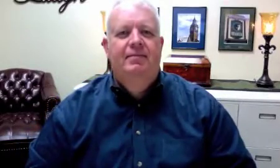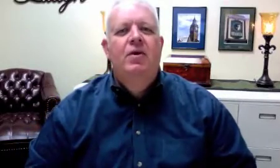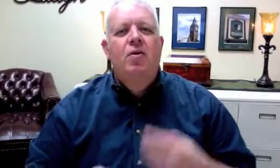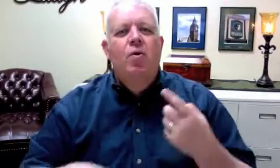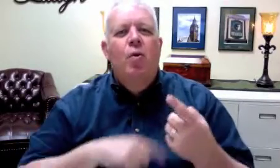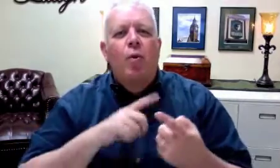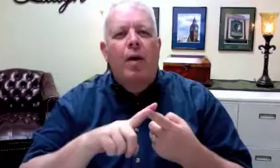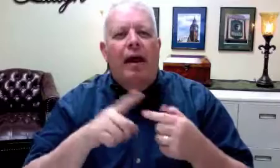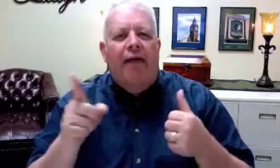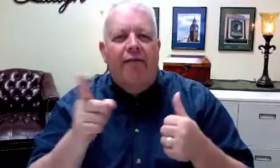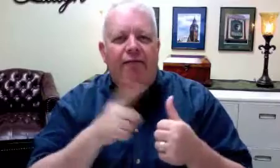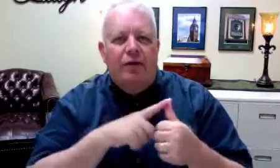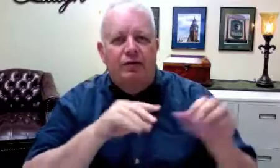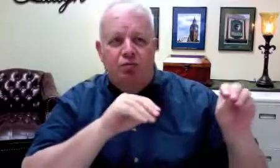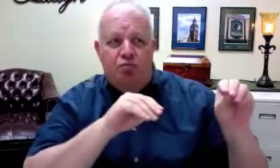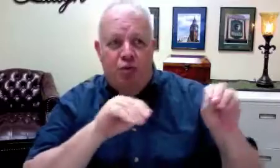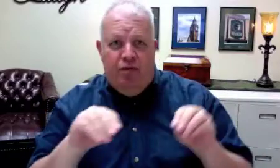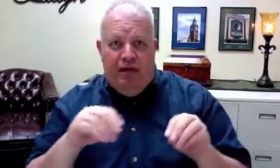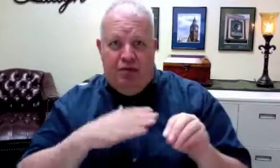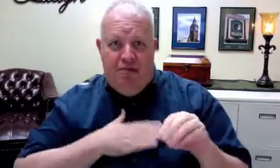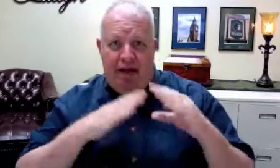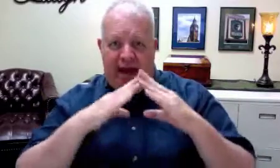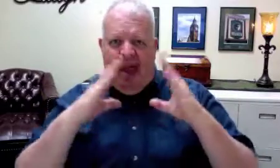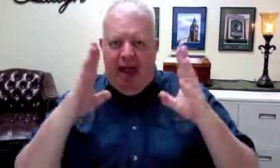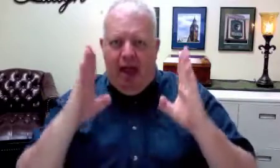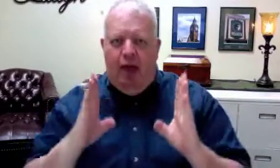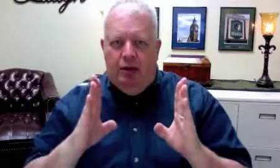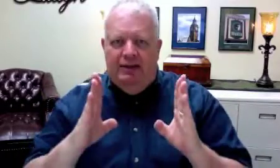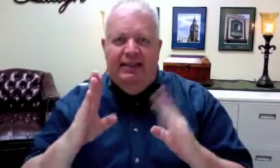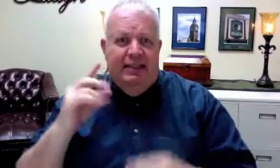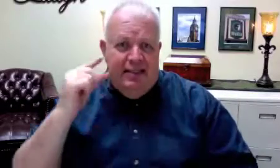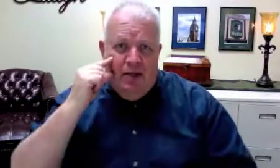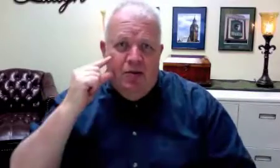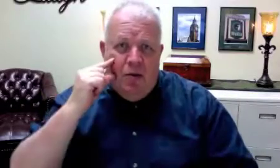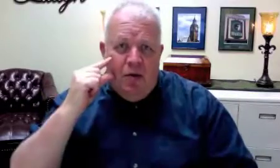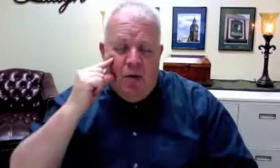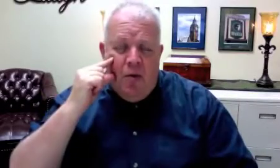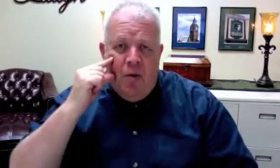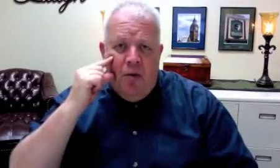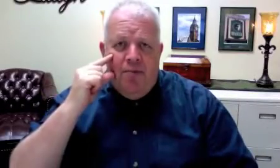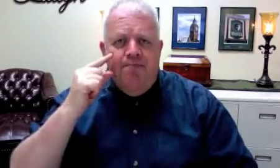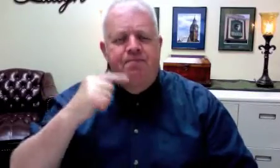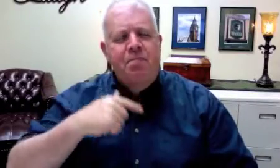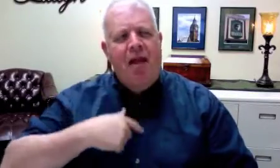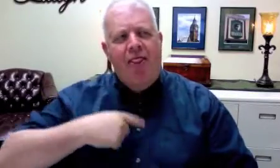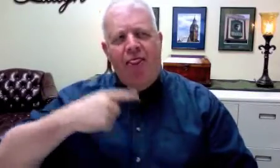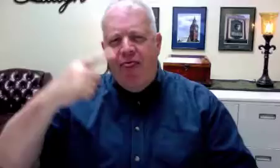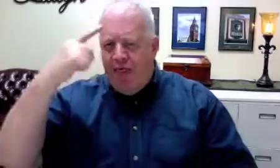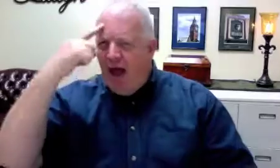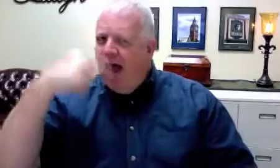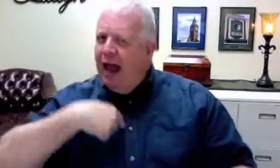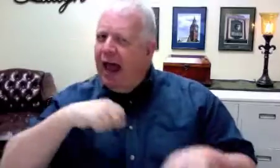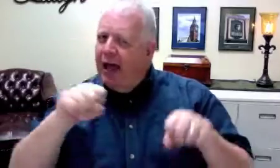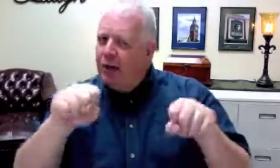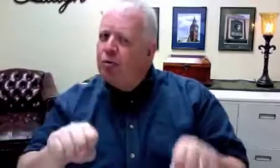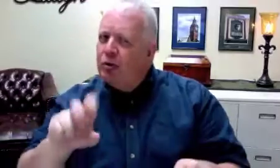When I first moved into my house in San Antonio, I thought I would be able to do something in the